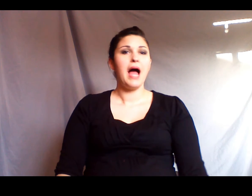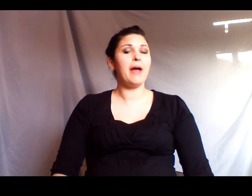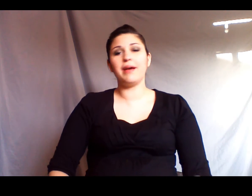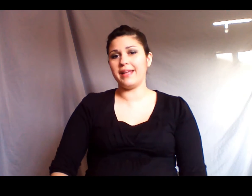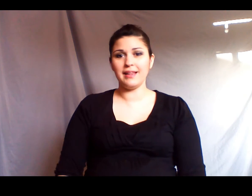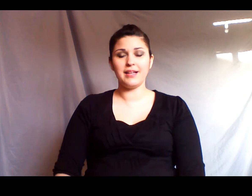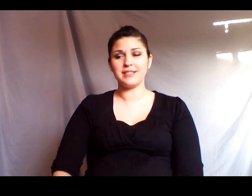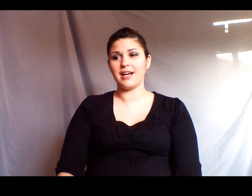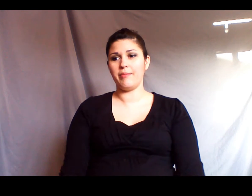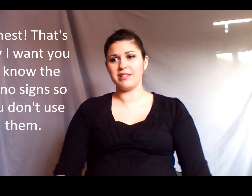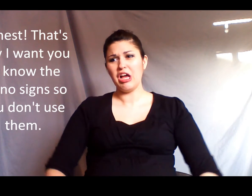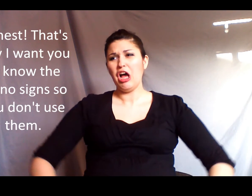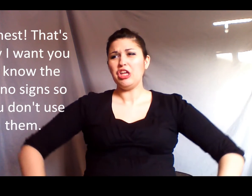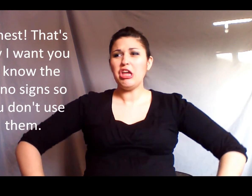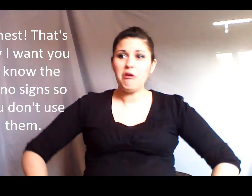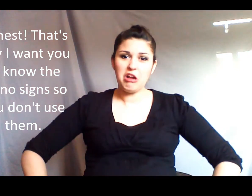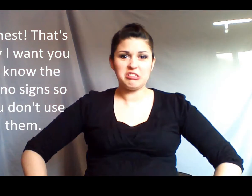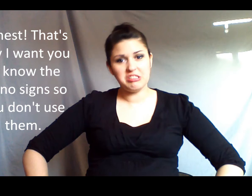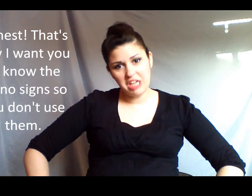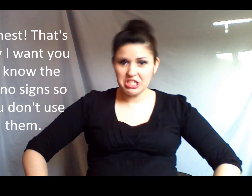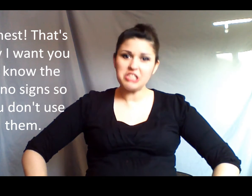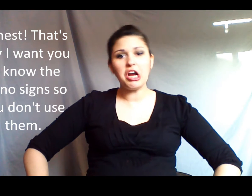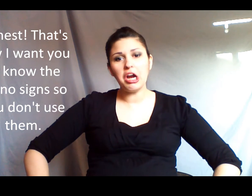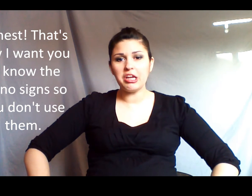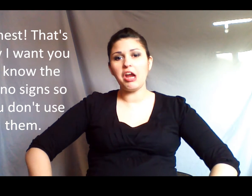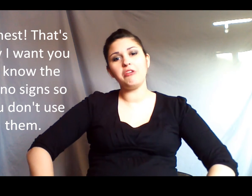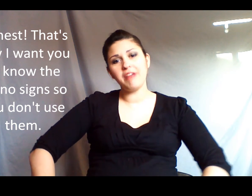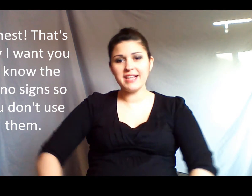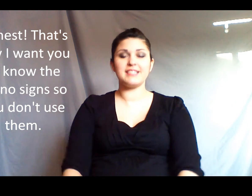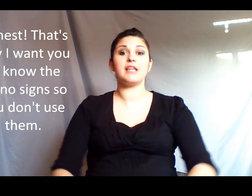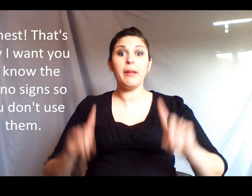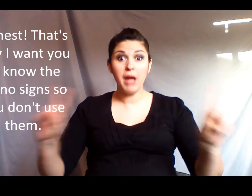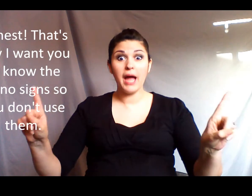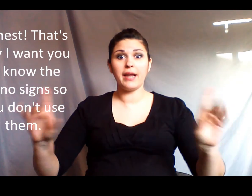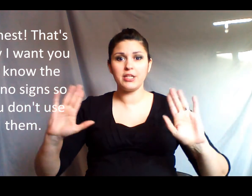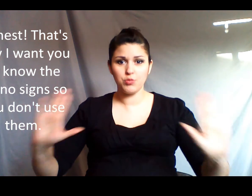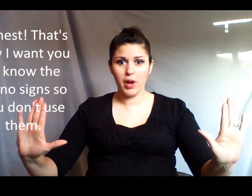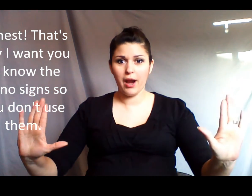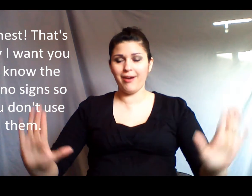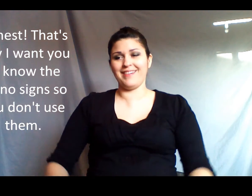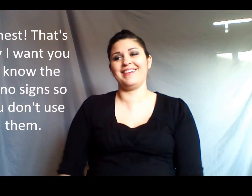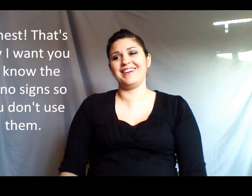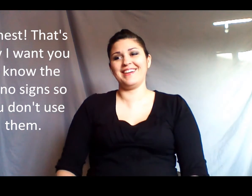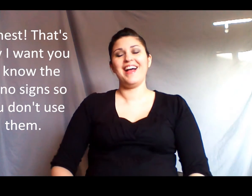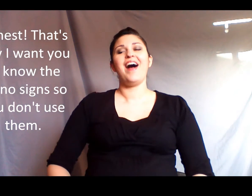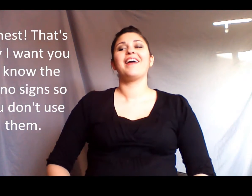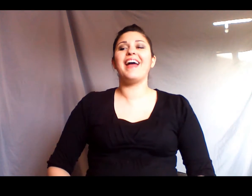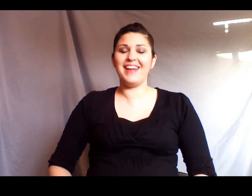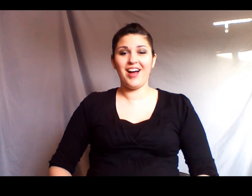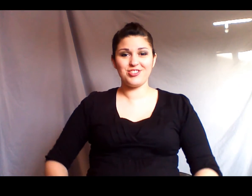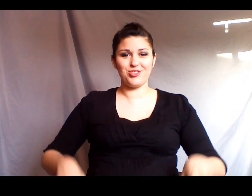I'm going to get lots of comments. You are such a jerk, you're a racist. I'm not, I swear. Okay,